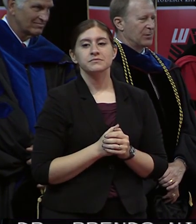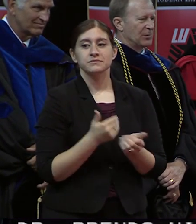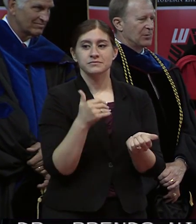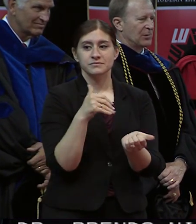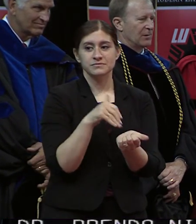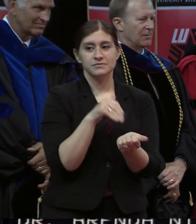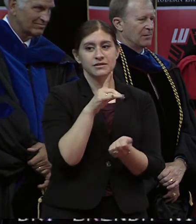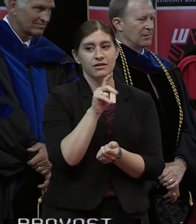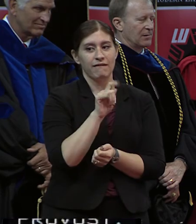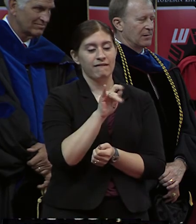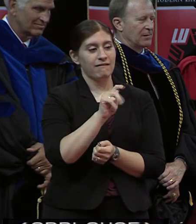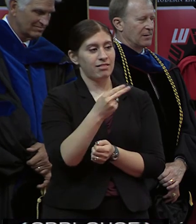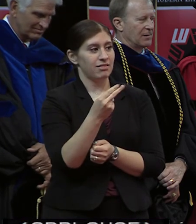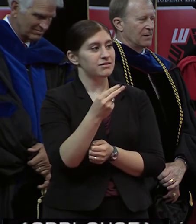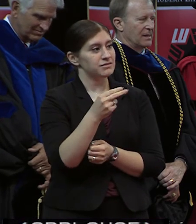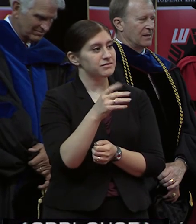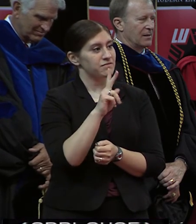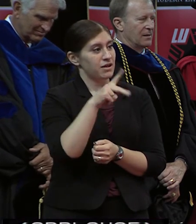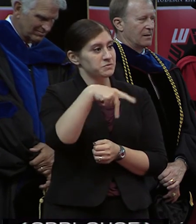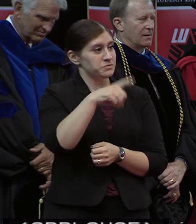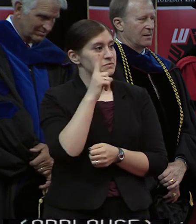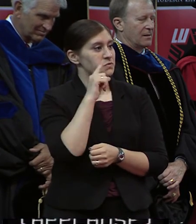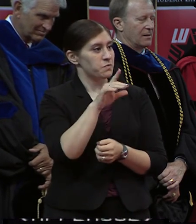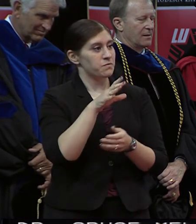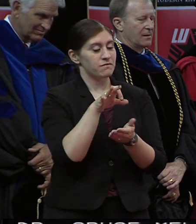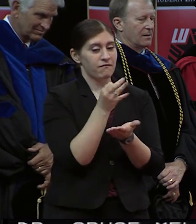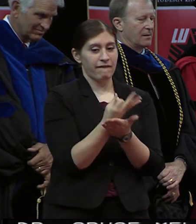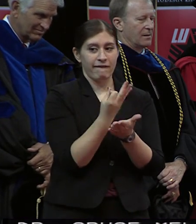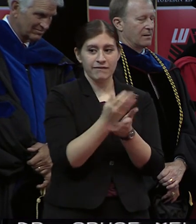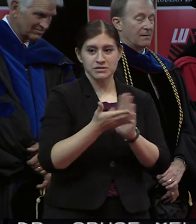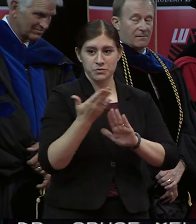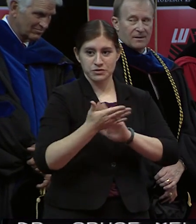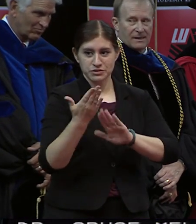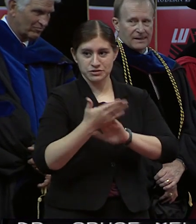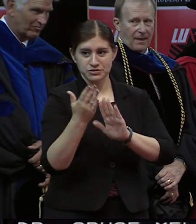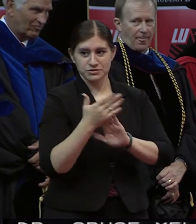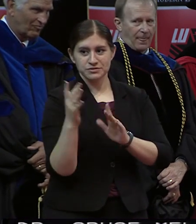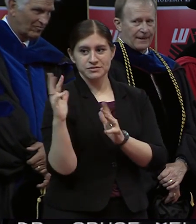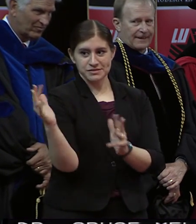Dr. Cruz Melvin, Vice President for Finance and Operations.